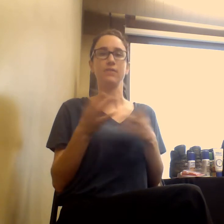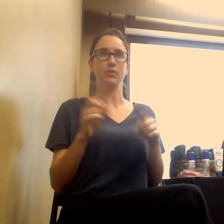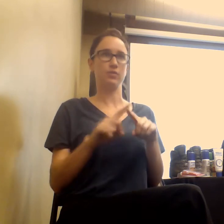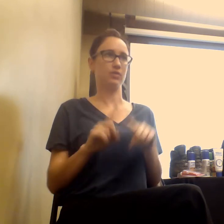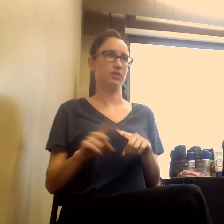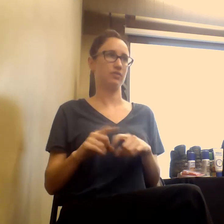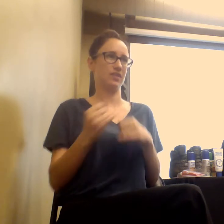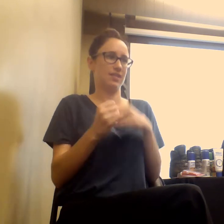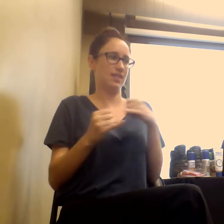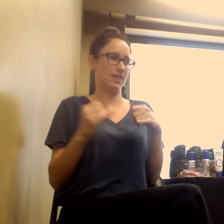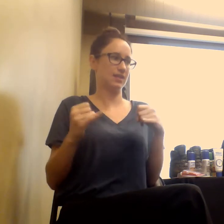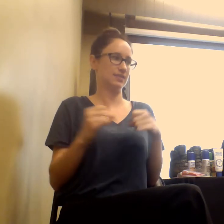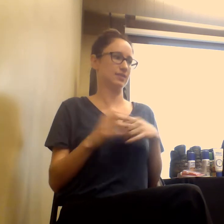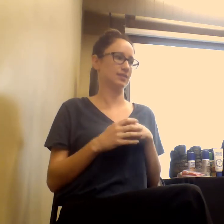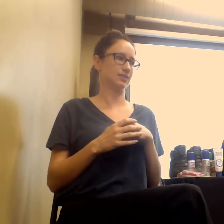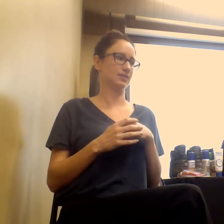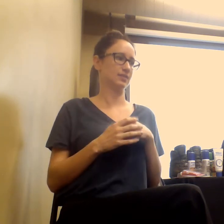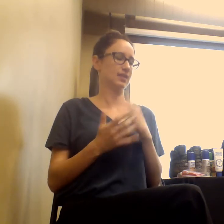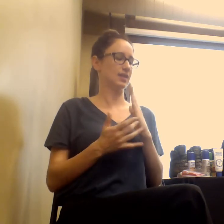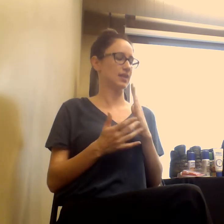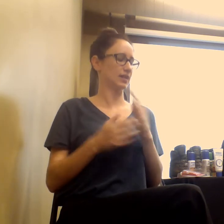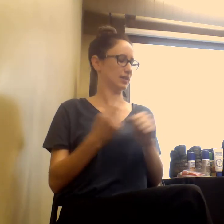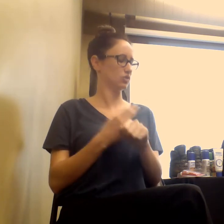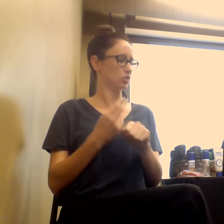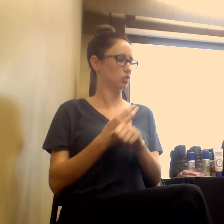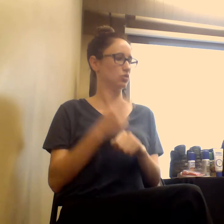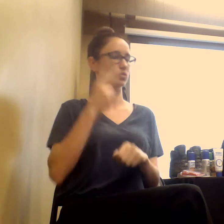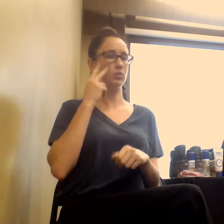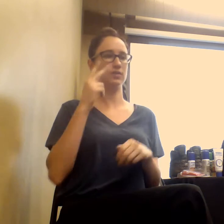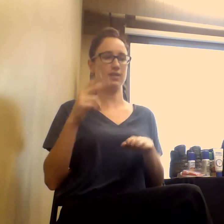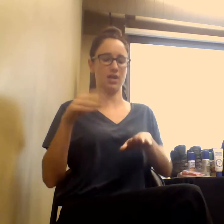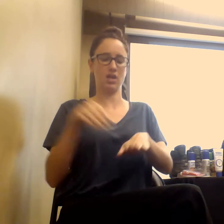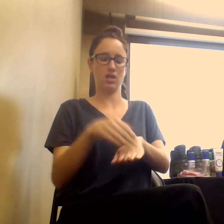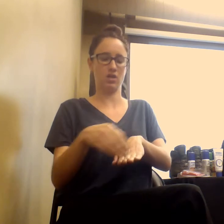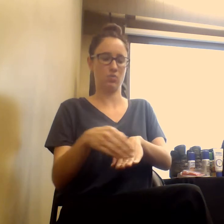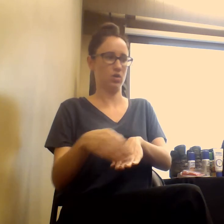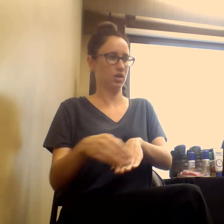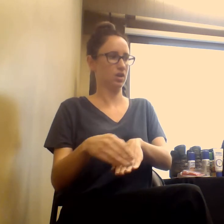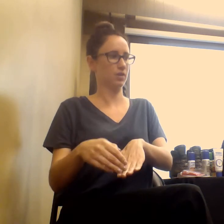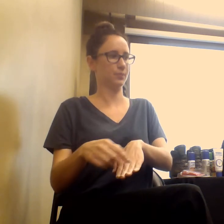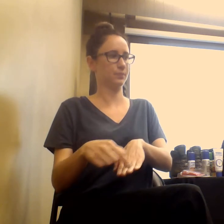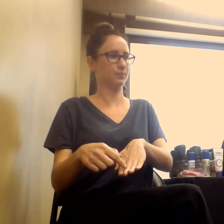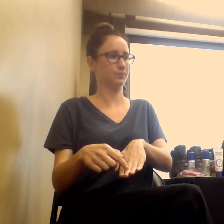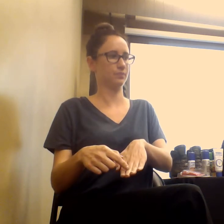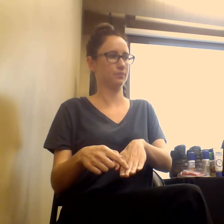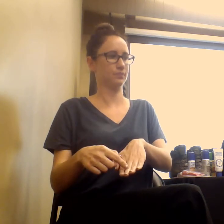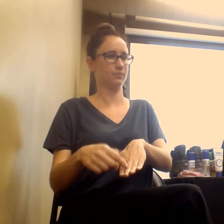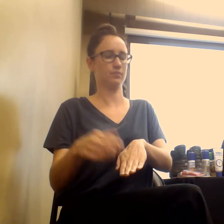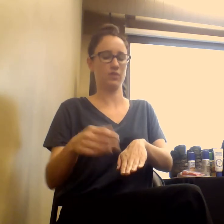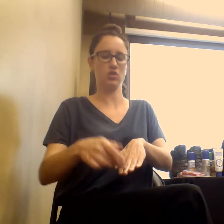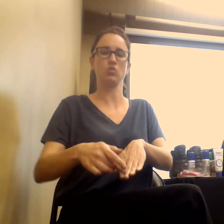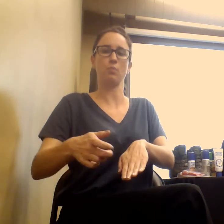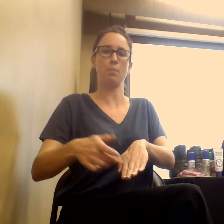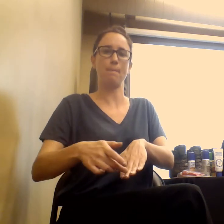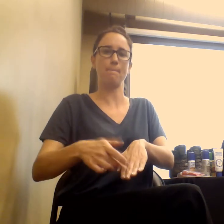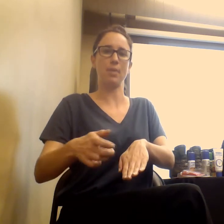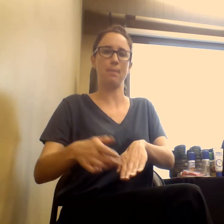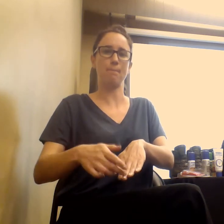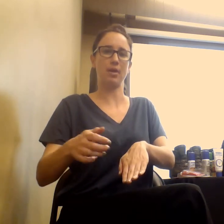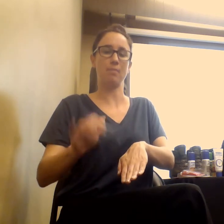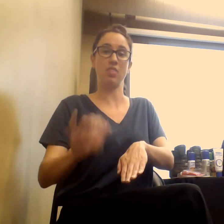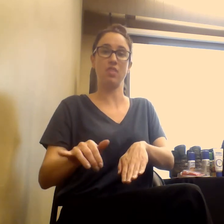but anytime you start looking about the bottom part of the boot right here, they should almost flip like guitar strings, okay? If I can get my